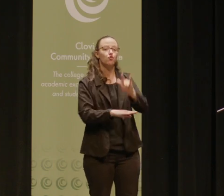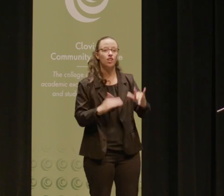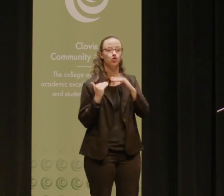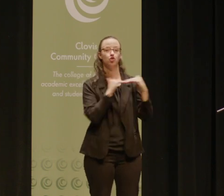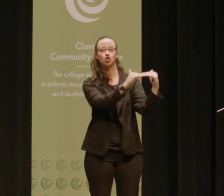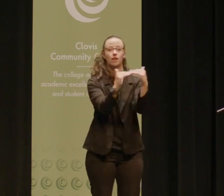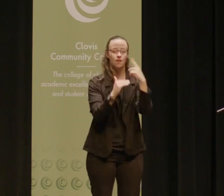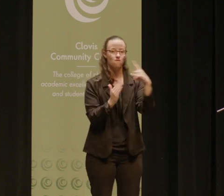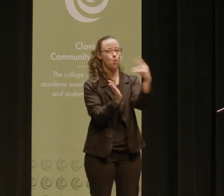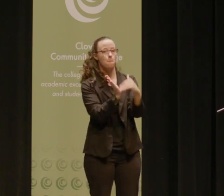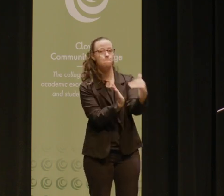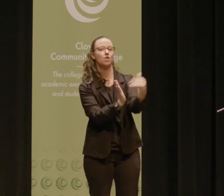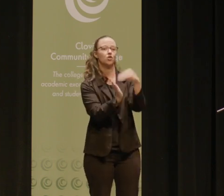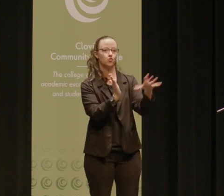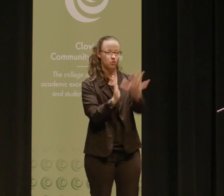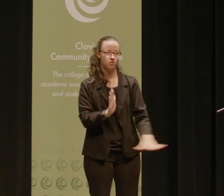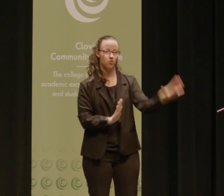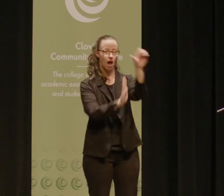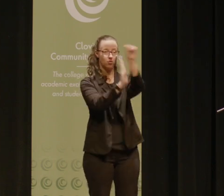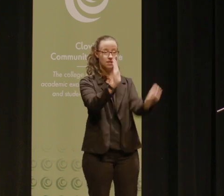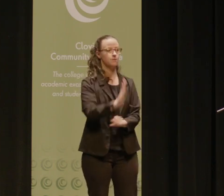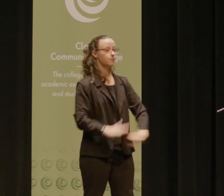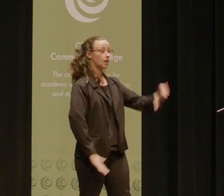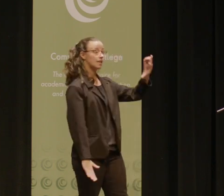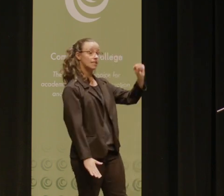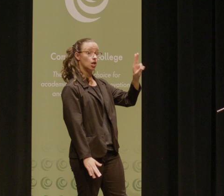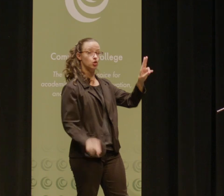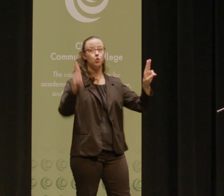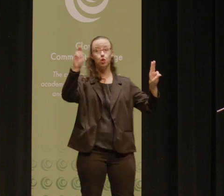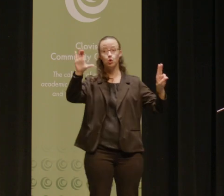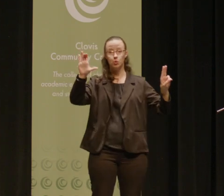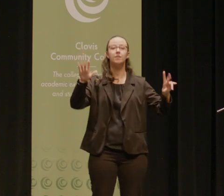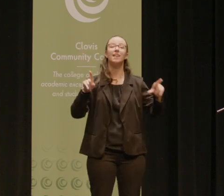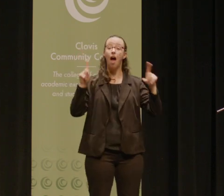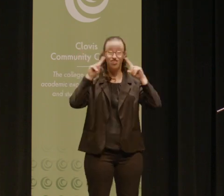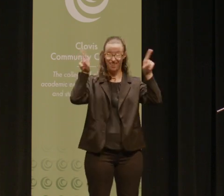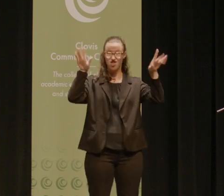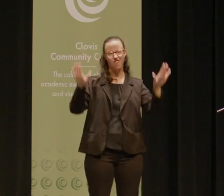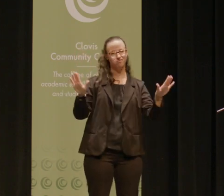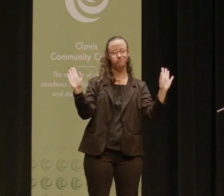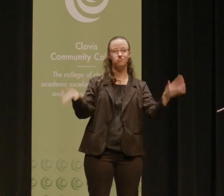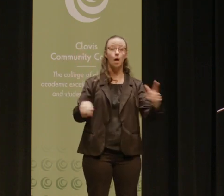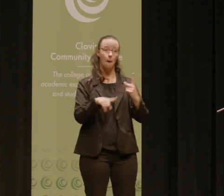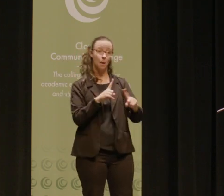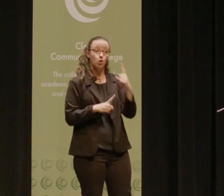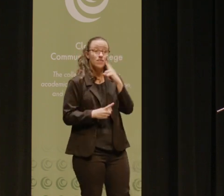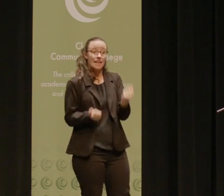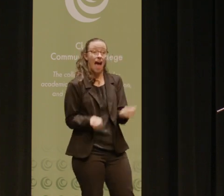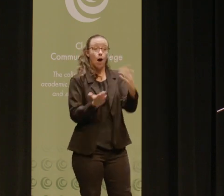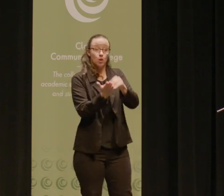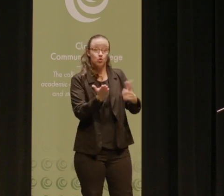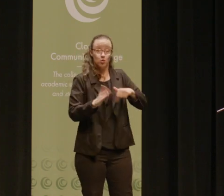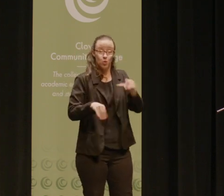for millions of students in the state. Now, the CSUs and the UCs can think they're great, but when you think about the volume of students we